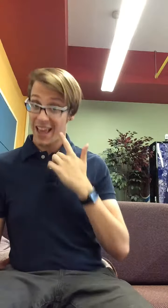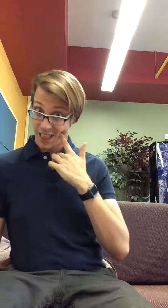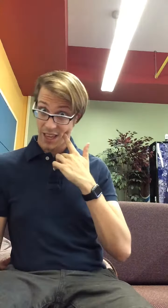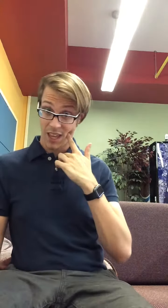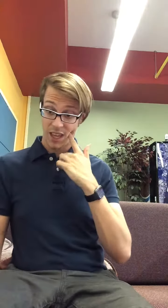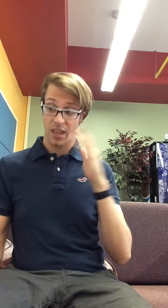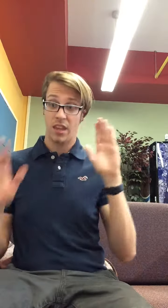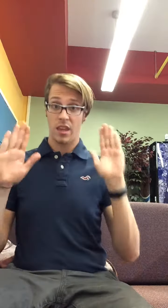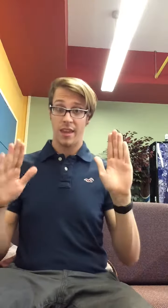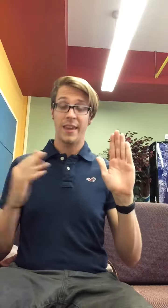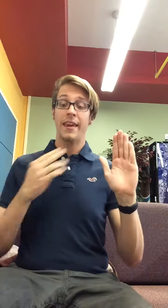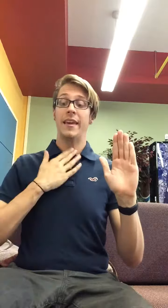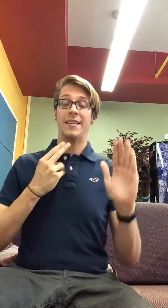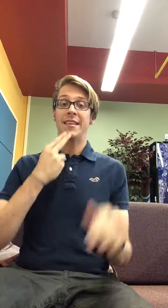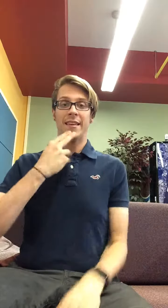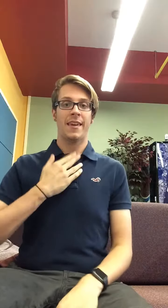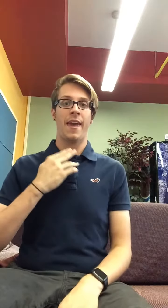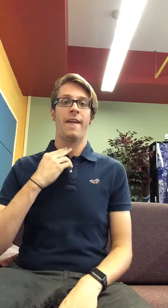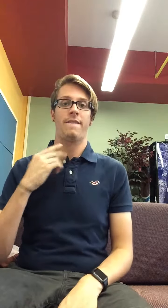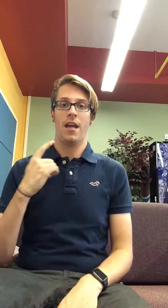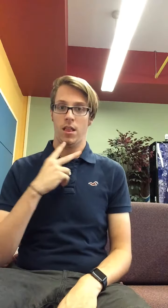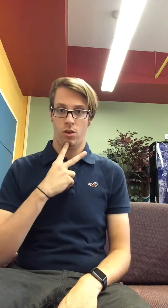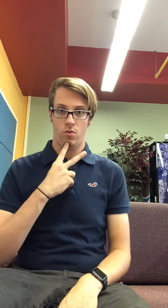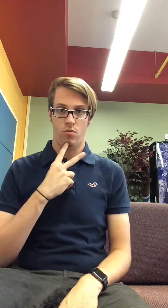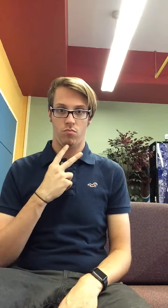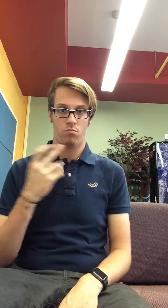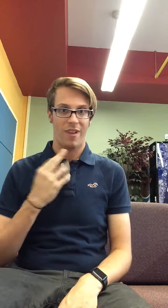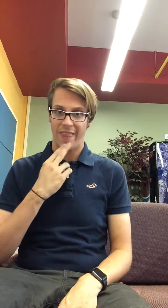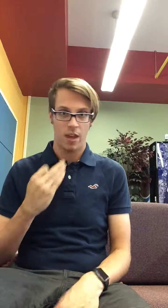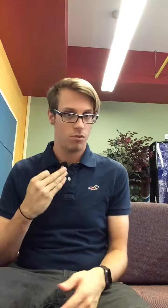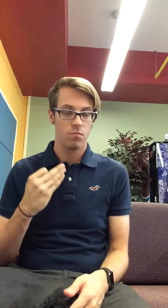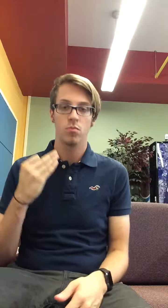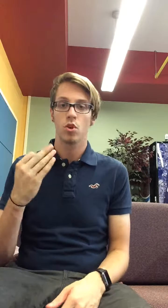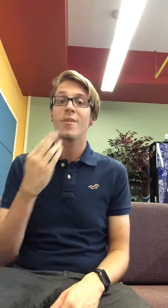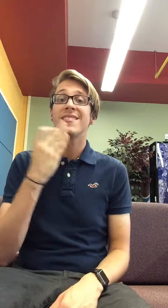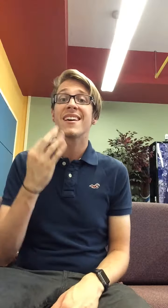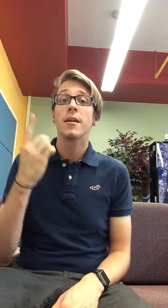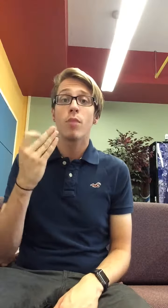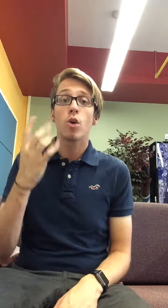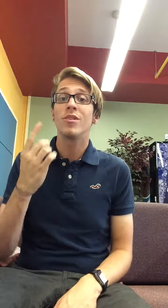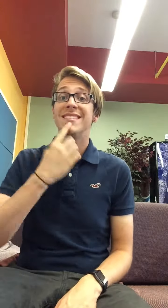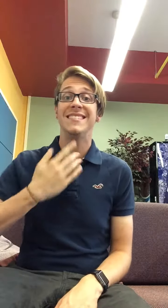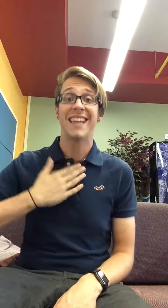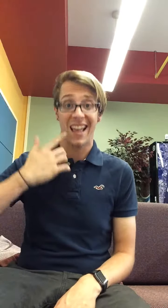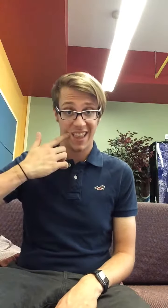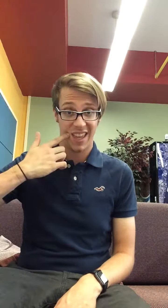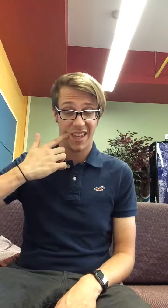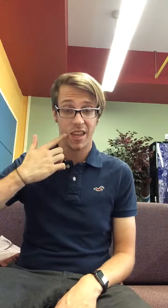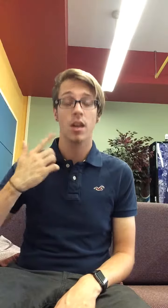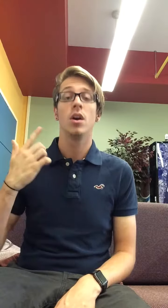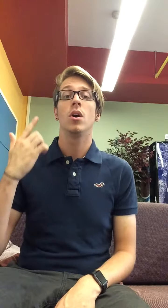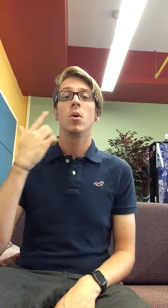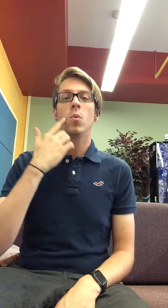is k value, right there. So for the second part, where it's compounded daily, we're going to have the amount equals the